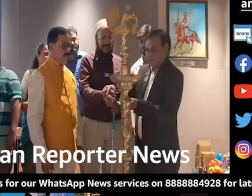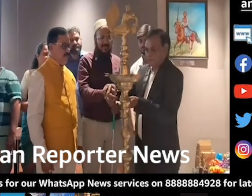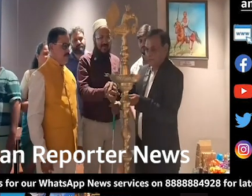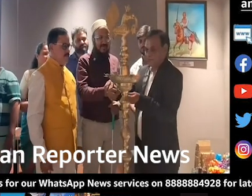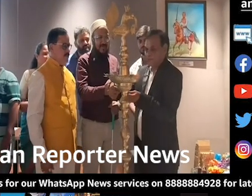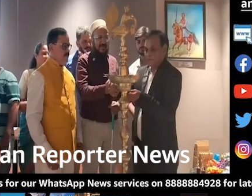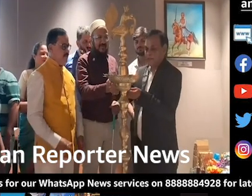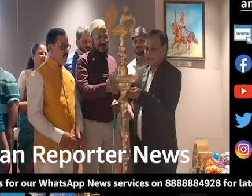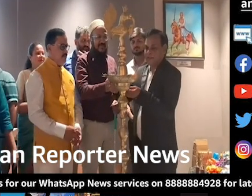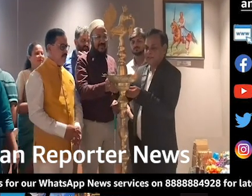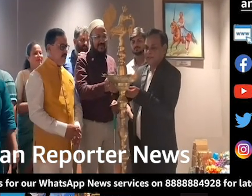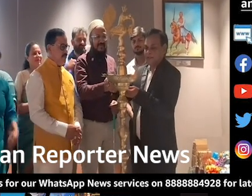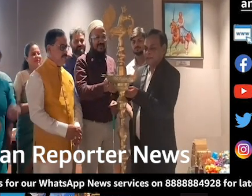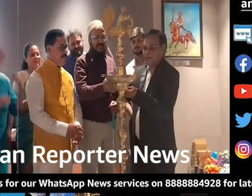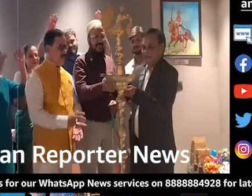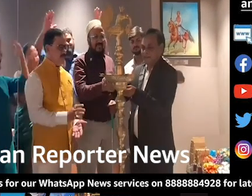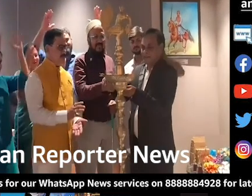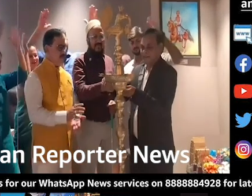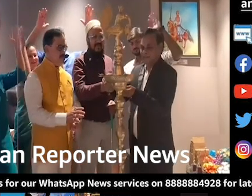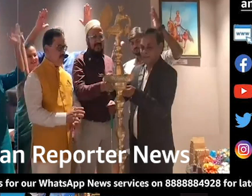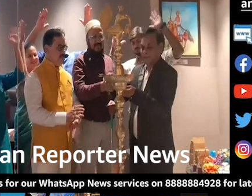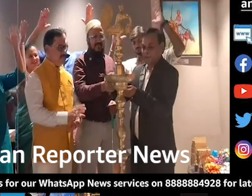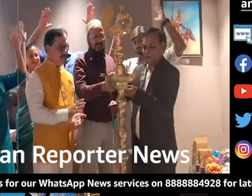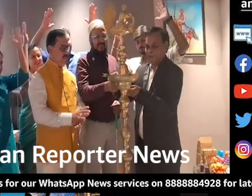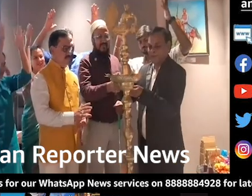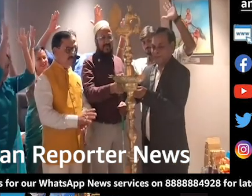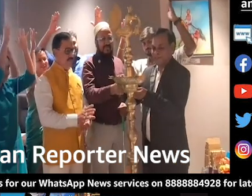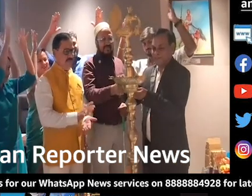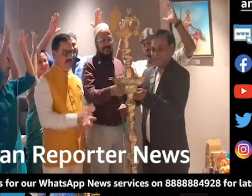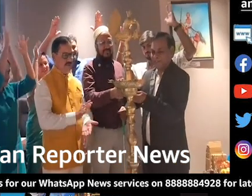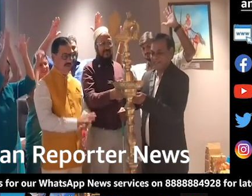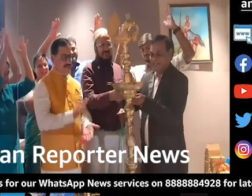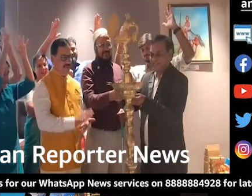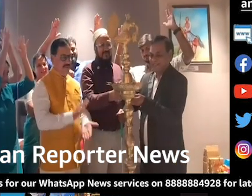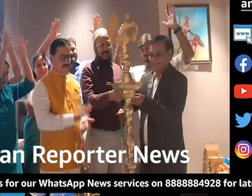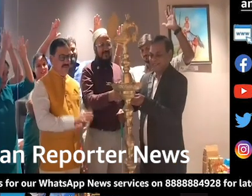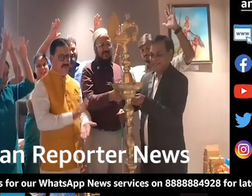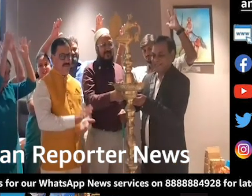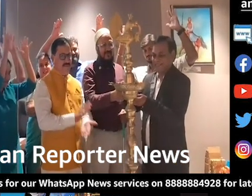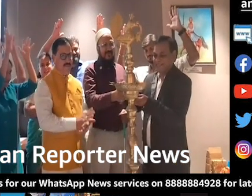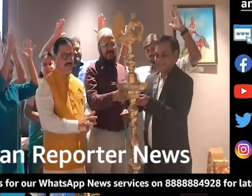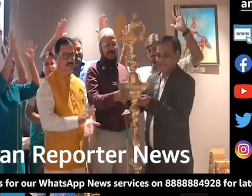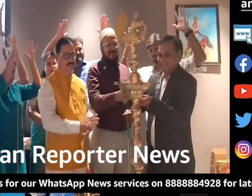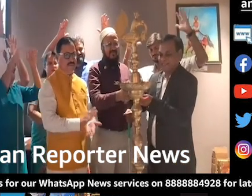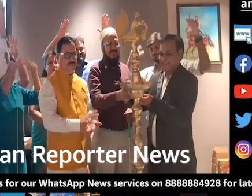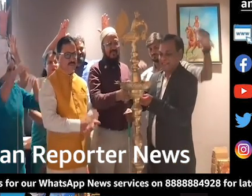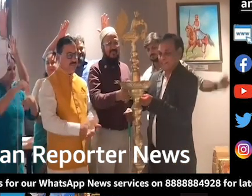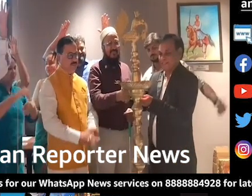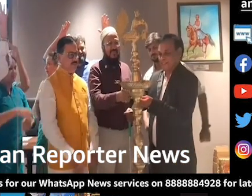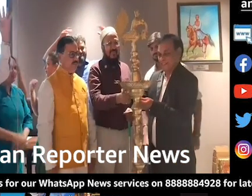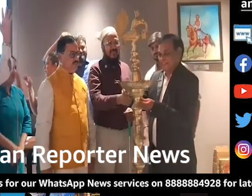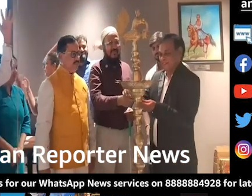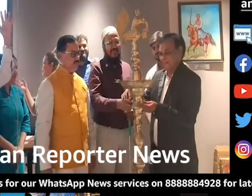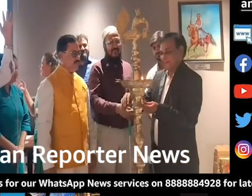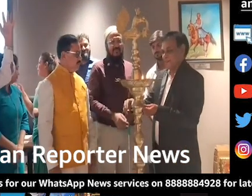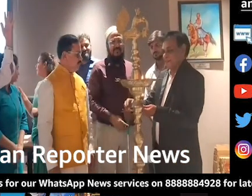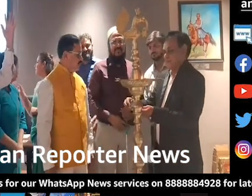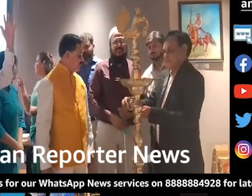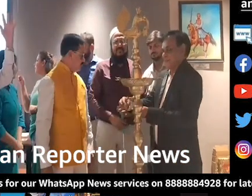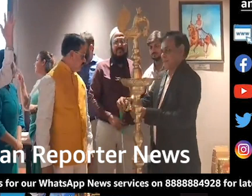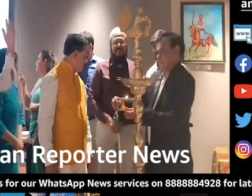abroad, and we all realize the significance of the light that we all can visualize in our